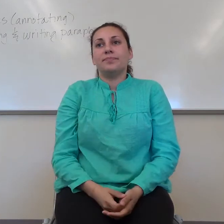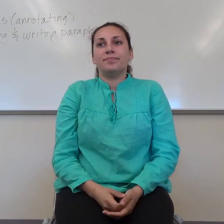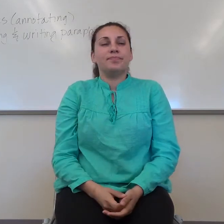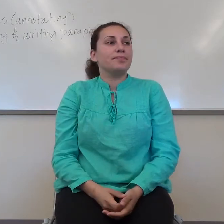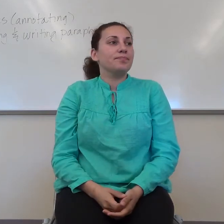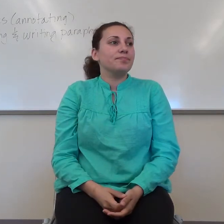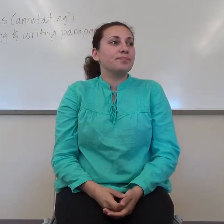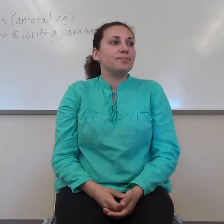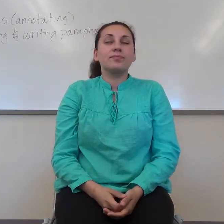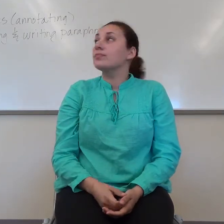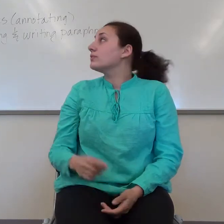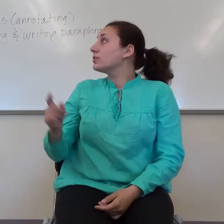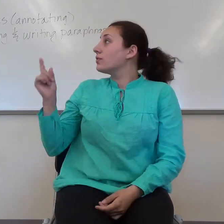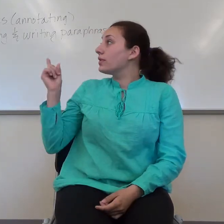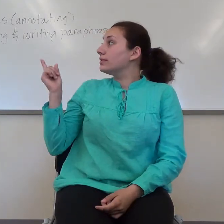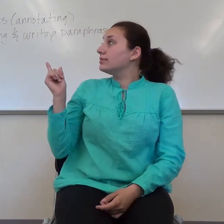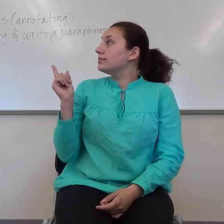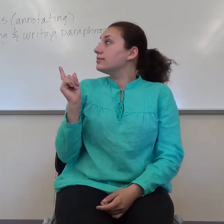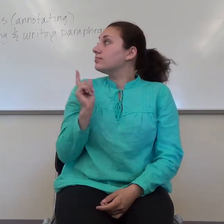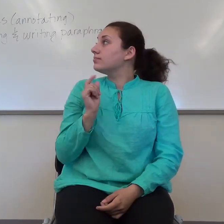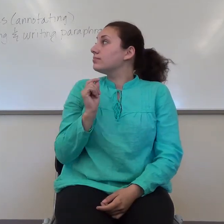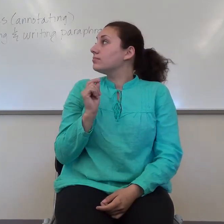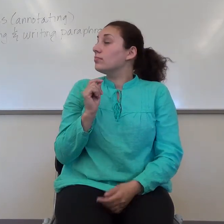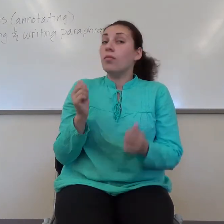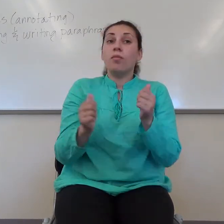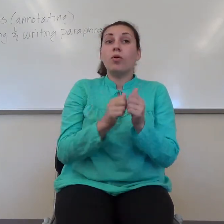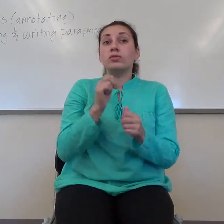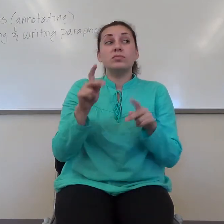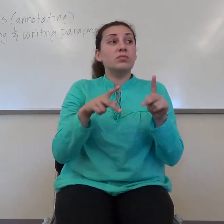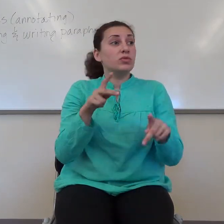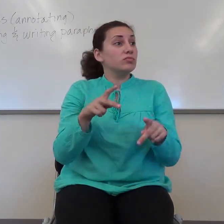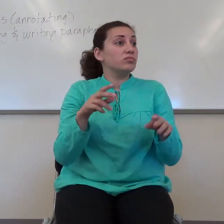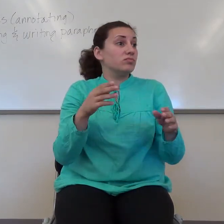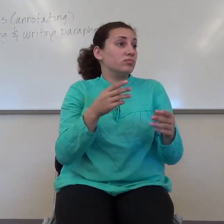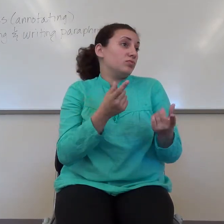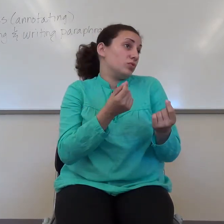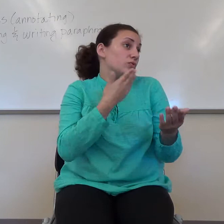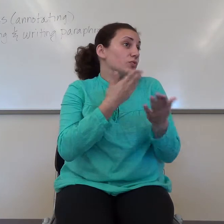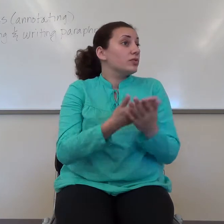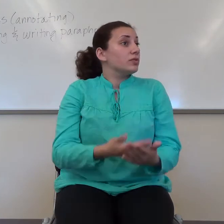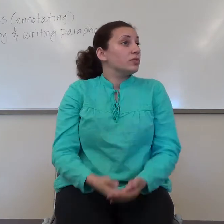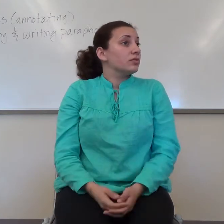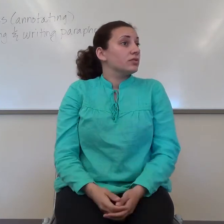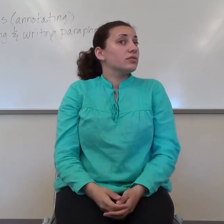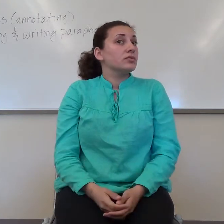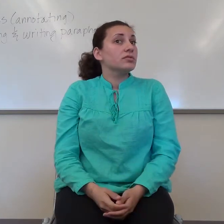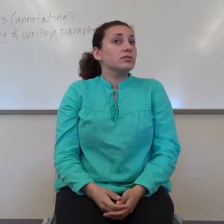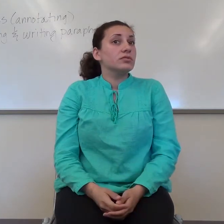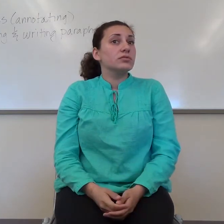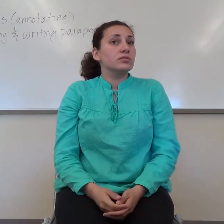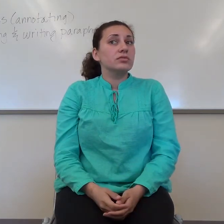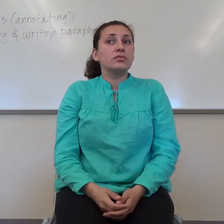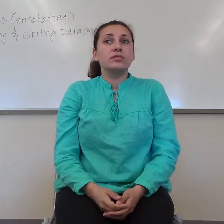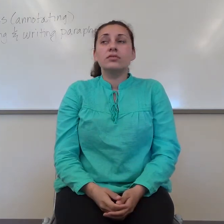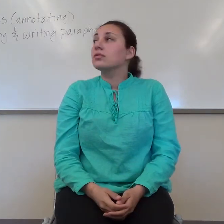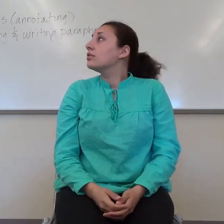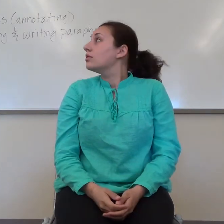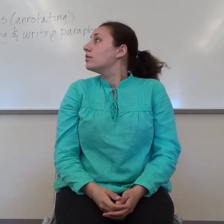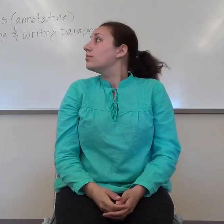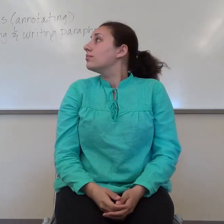So this, most people did pretty well on this, despite how long ago that was. And one of the